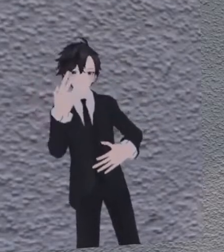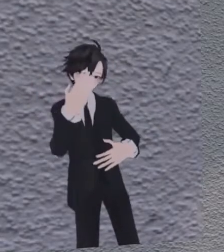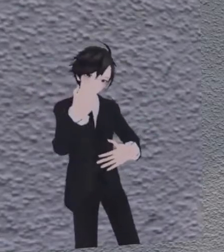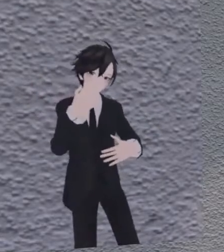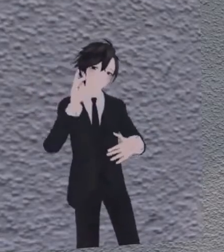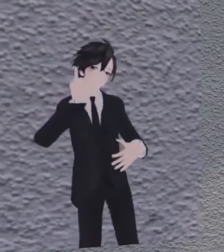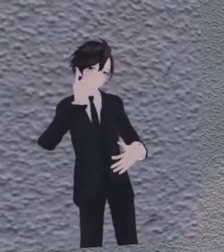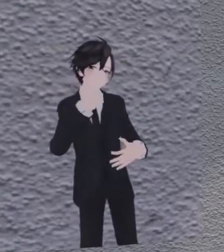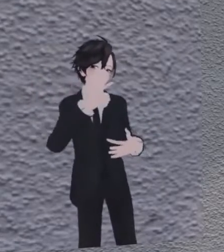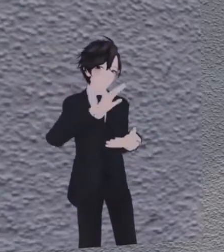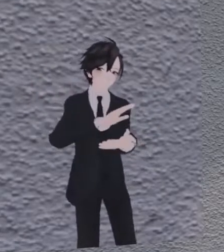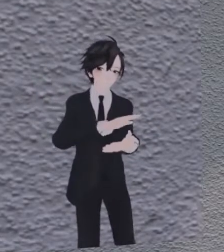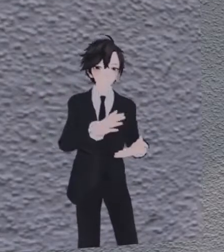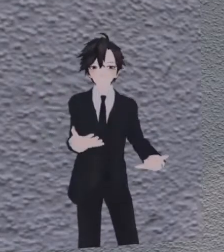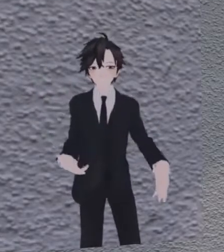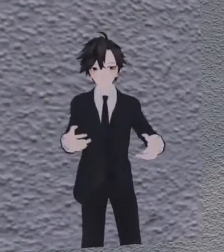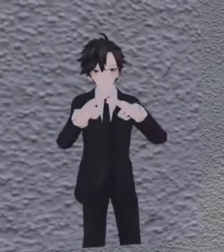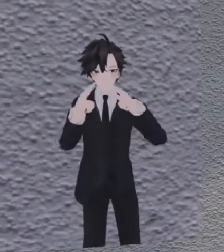It was very beautiful to see. 1 or 2 started